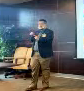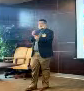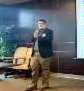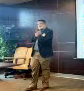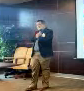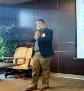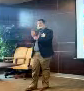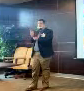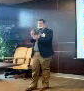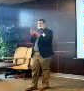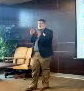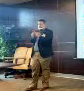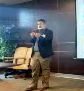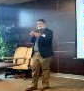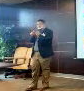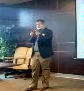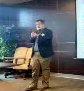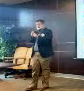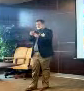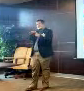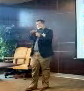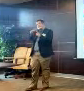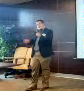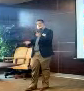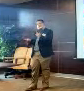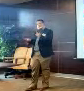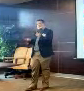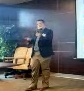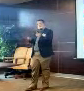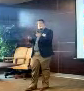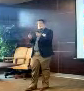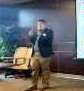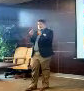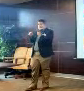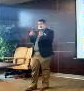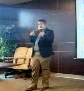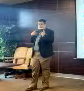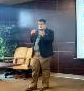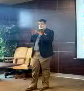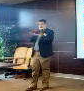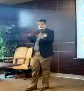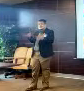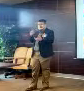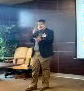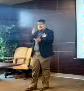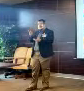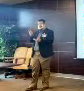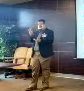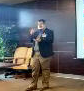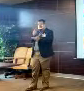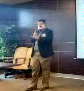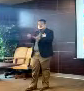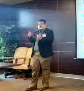one or a friend, and regrettably, it could be a child, as we saw this past